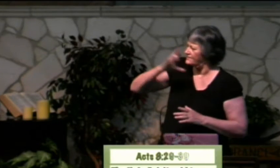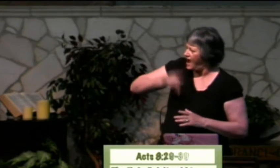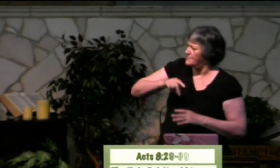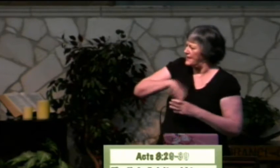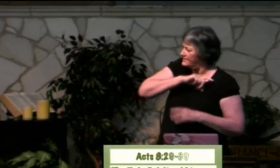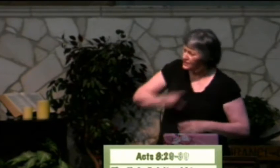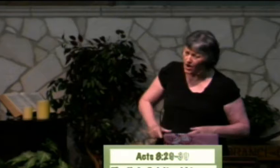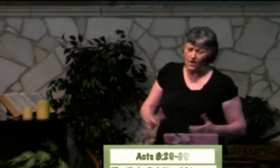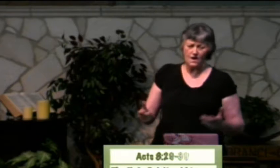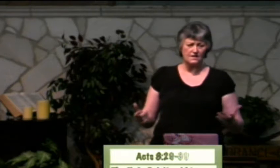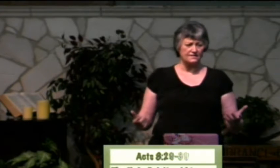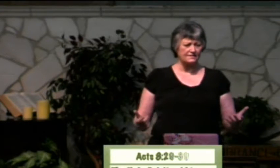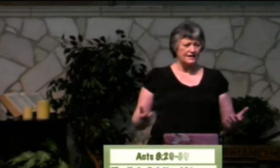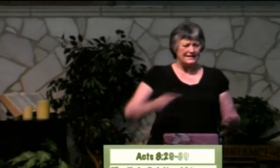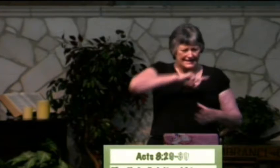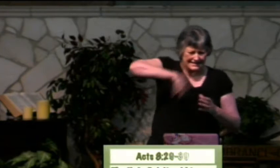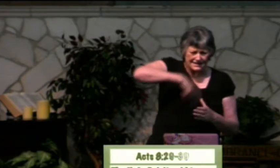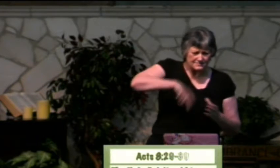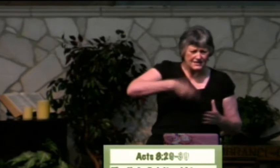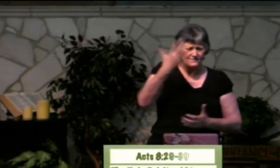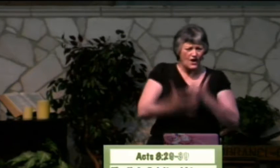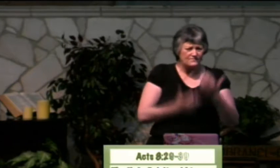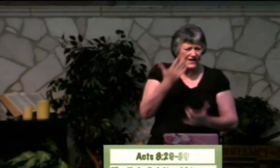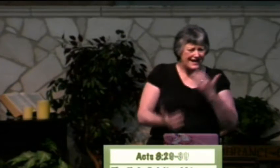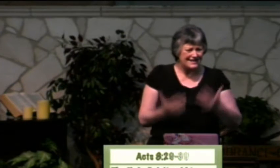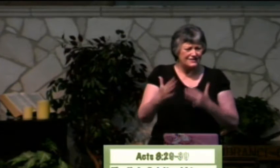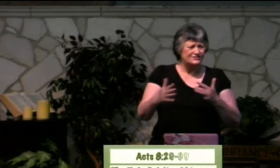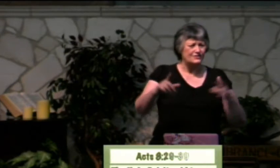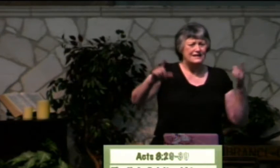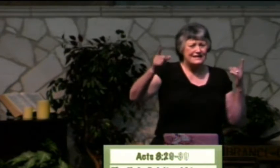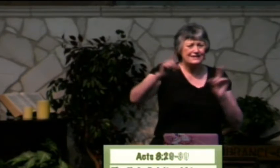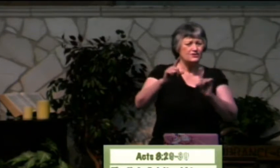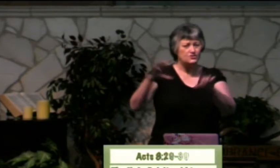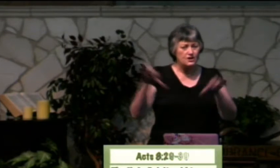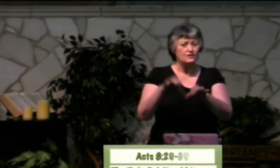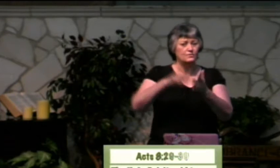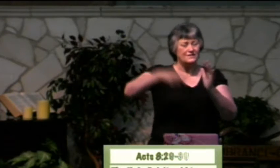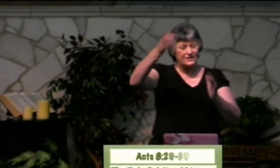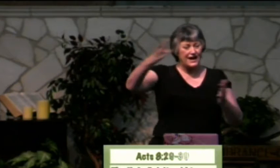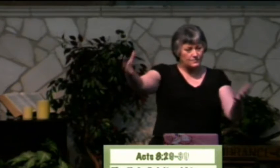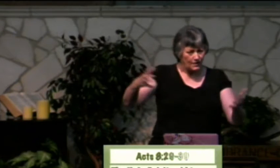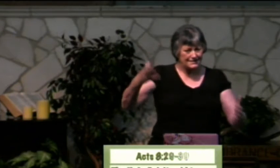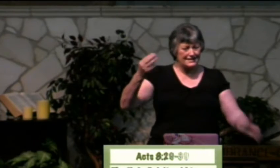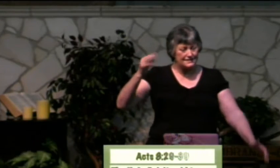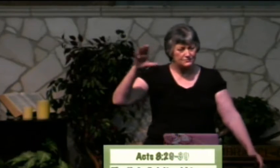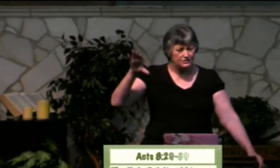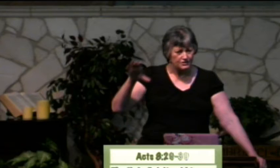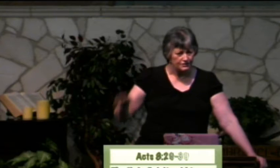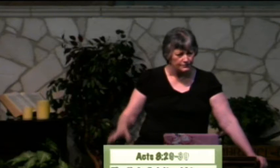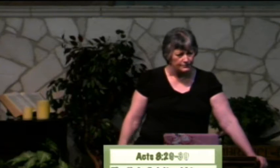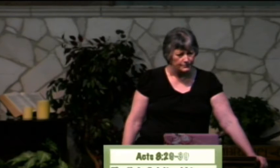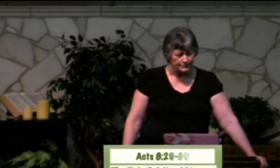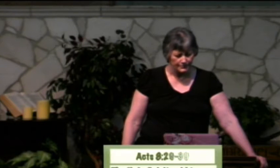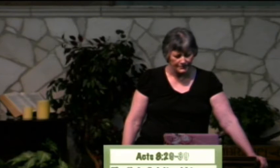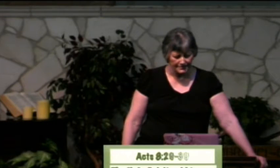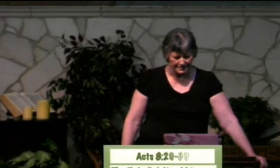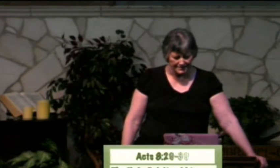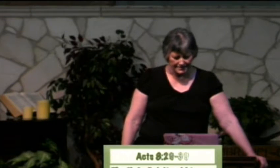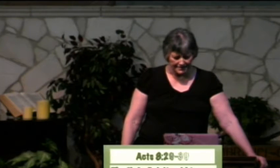stirring himself up in the Lord, getting himself on fire so he could do what God wanted him to do.